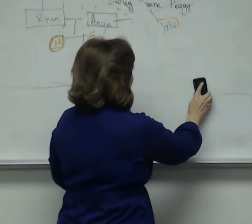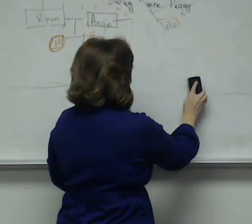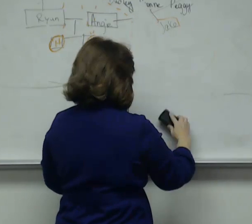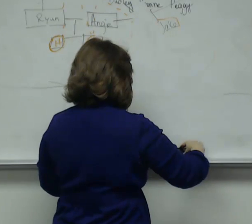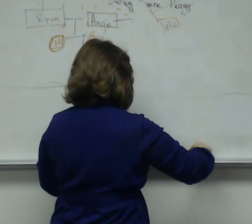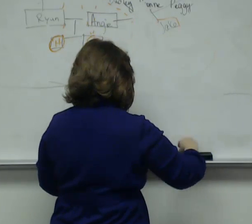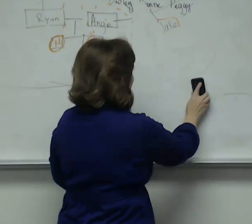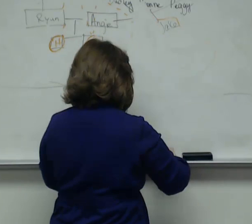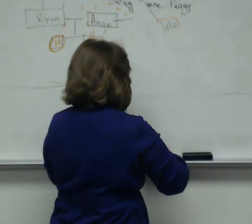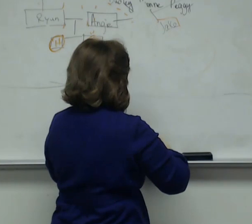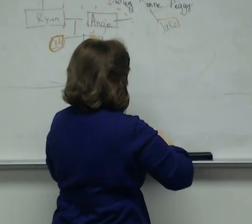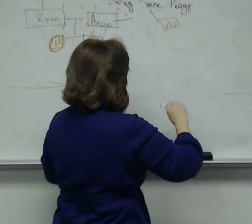But Melanie's fine.